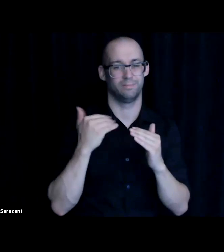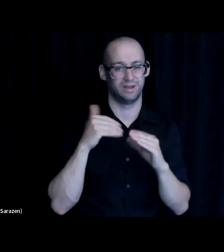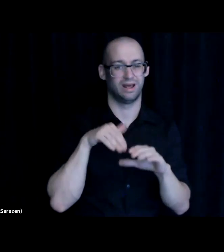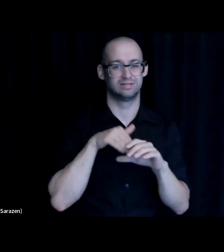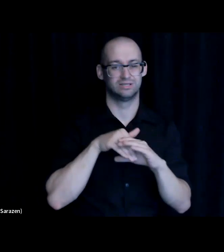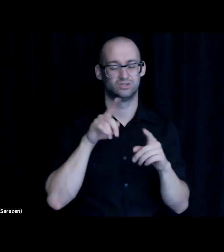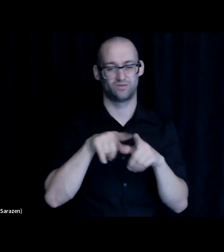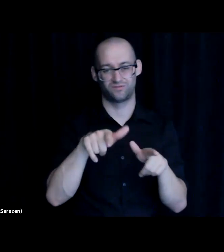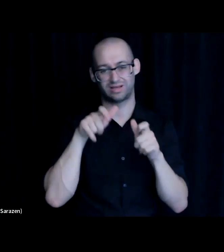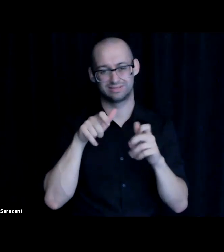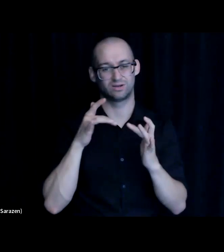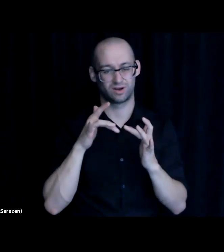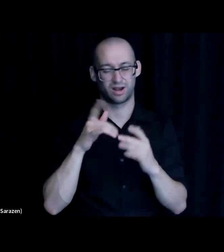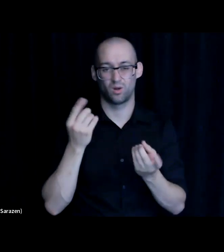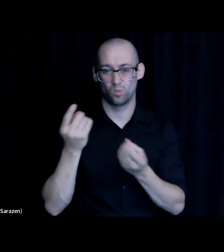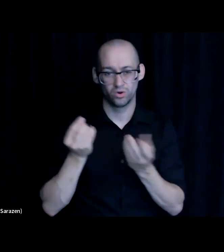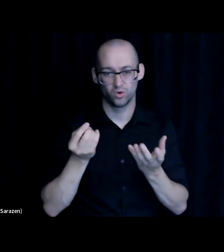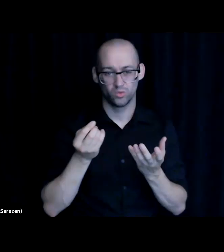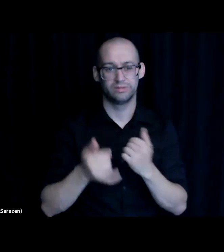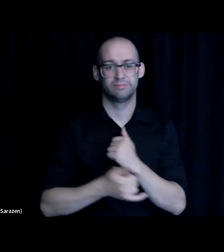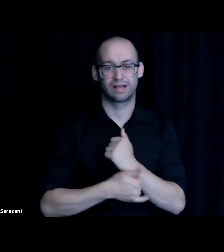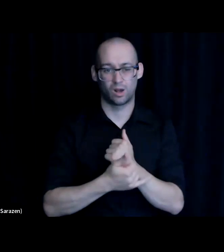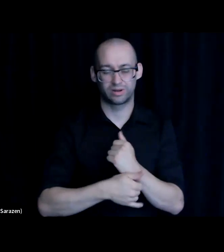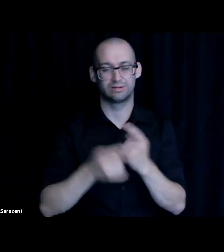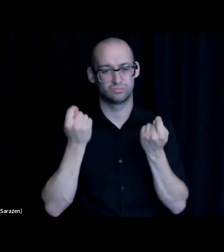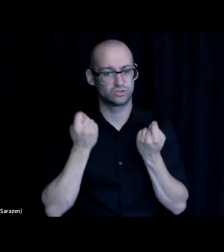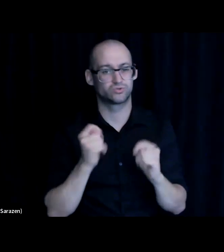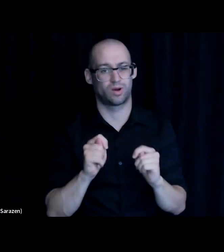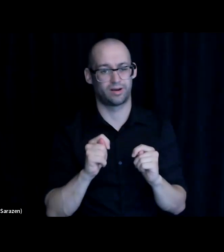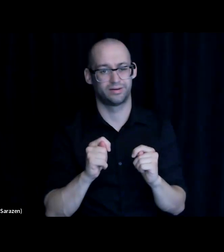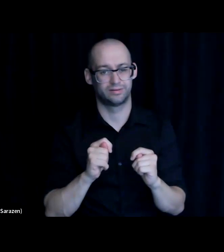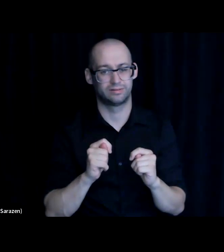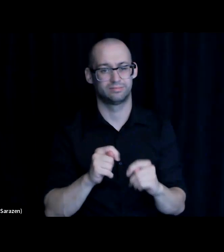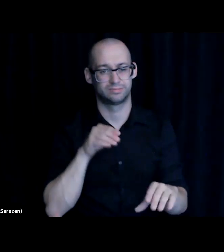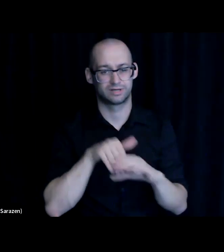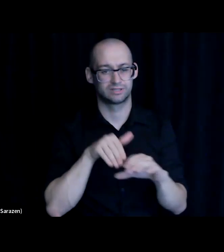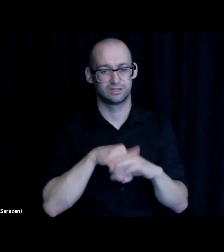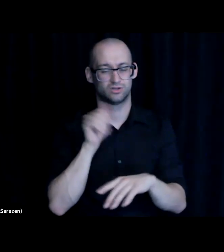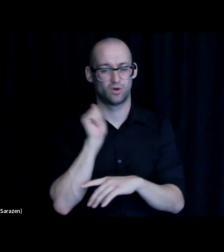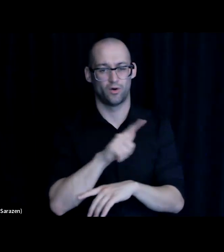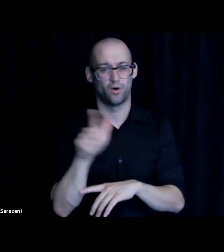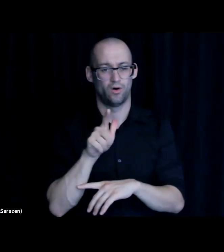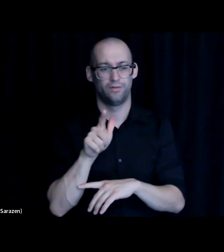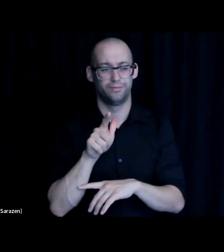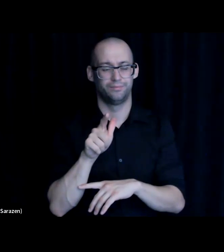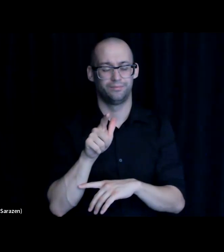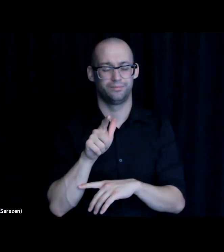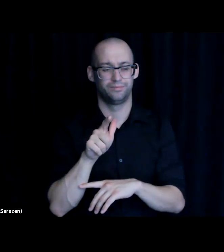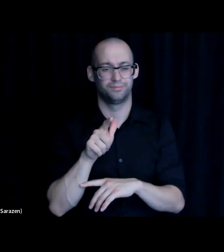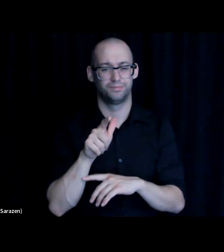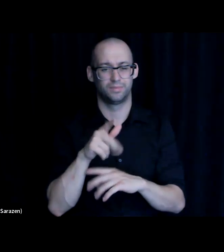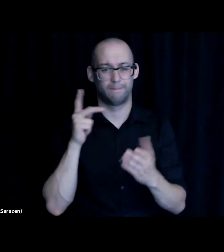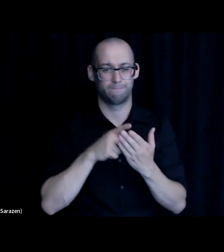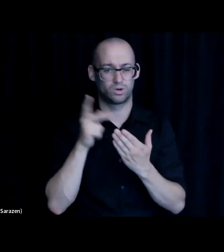we did as a county is we made a concerted effort to access any and all projects that